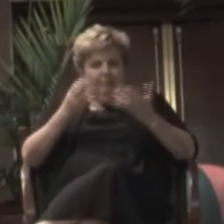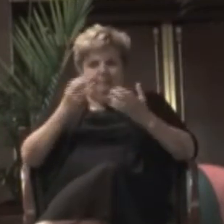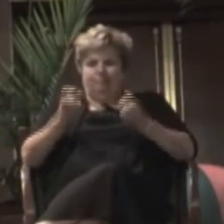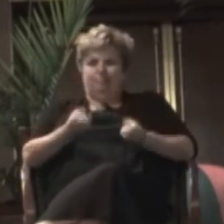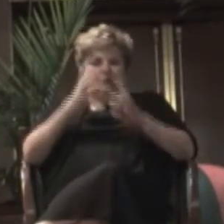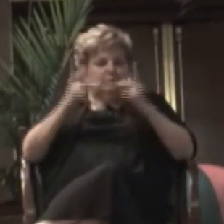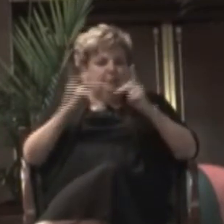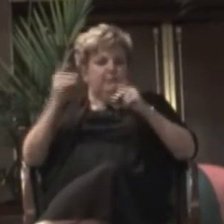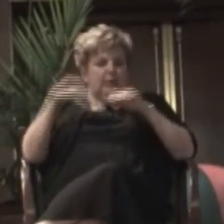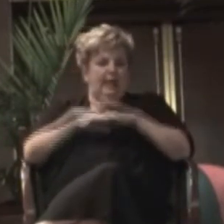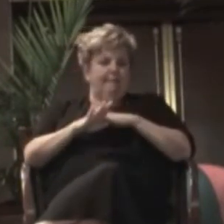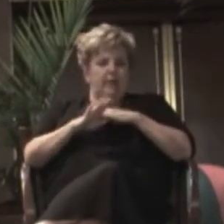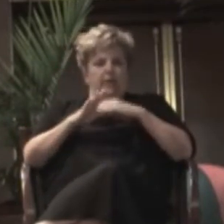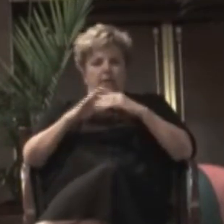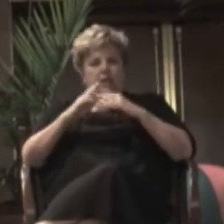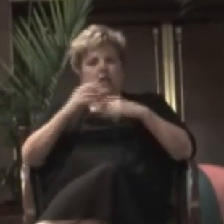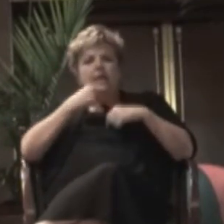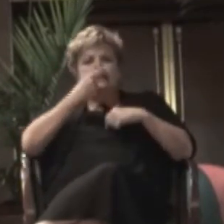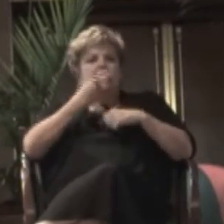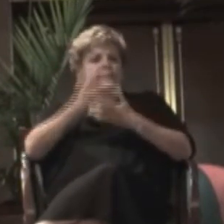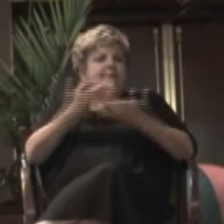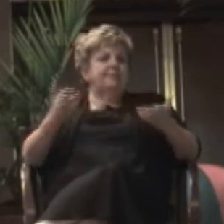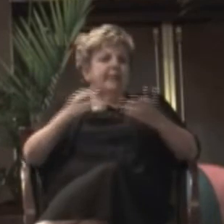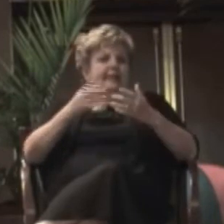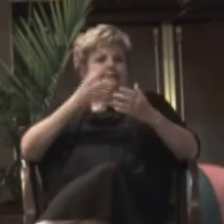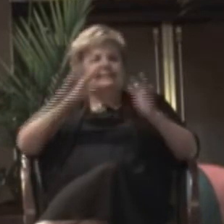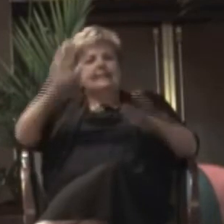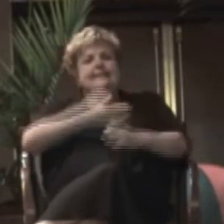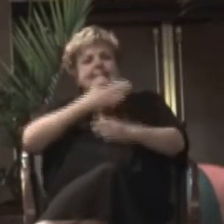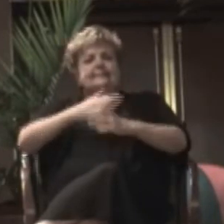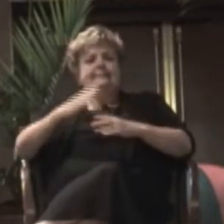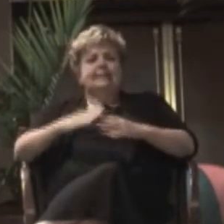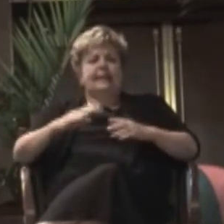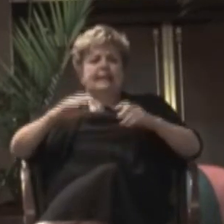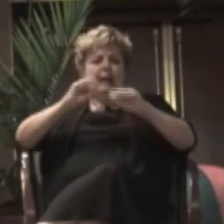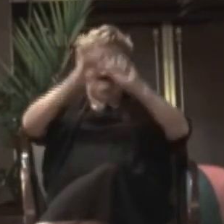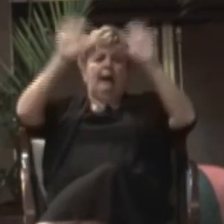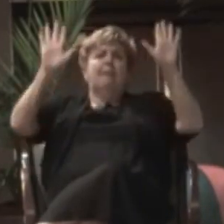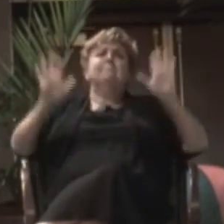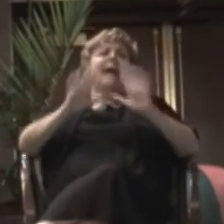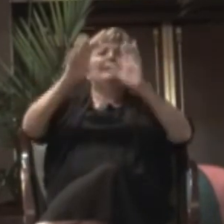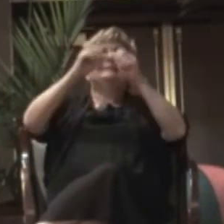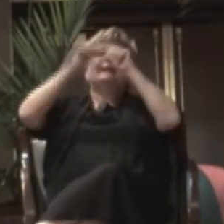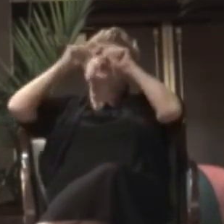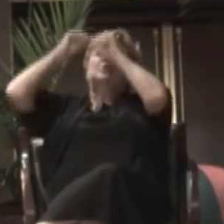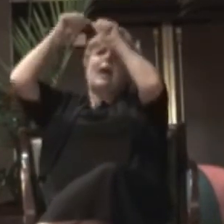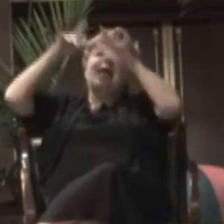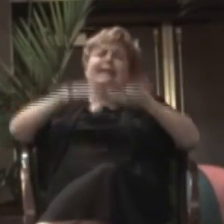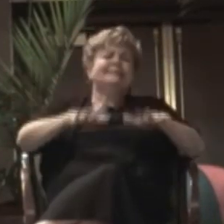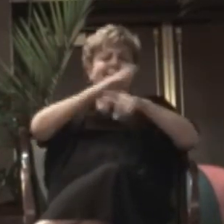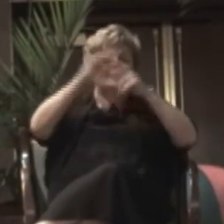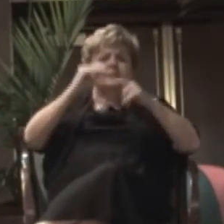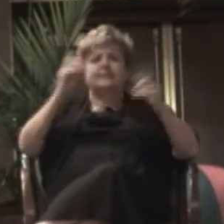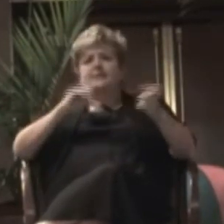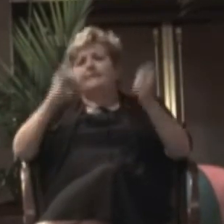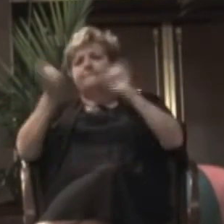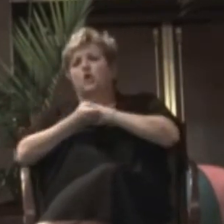you some stuff, read something, sing Amazing Grace, and I'd blubber every time, get converted to whatever they were selling.